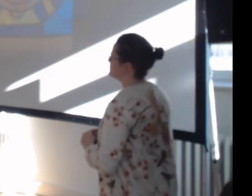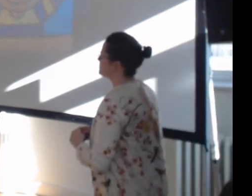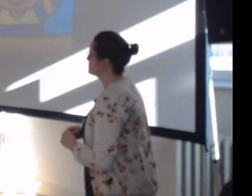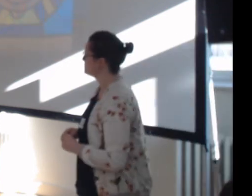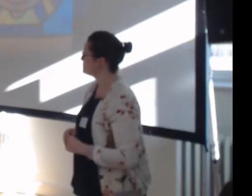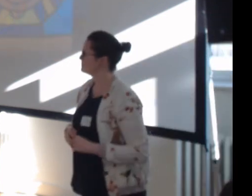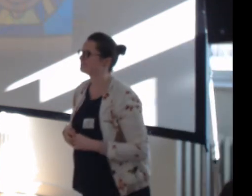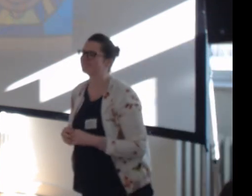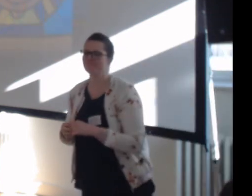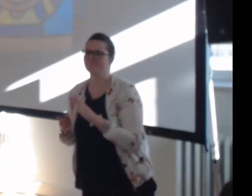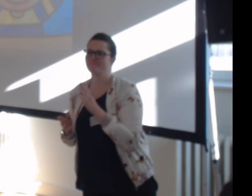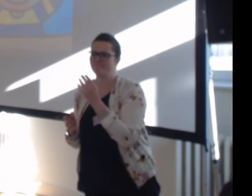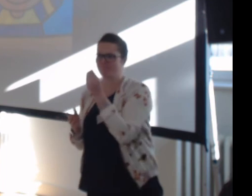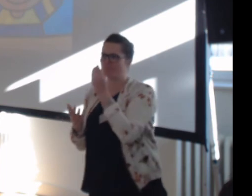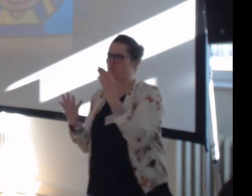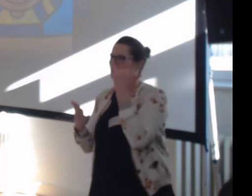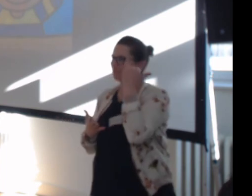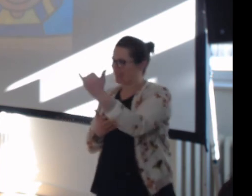Yes, Ethan, so.